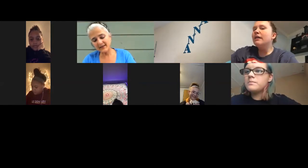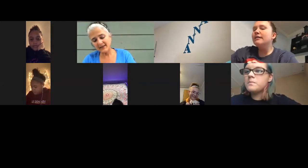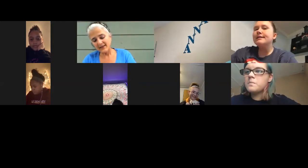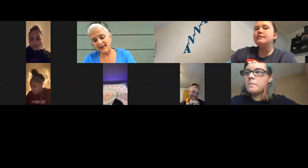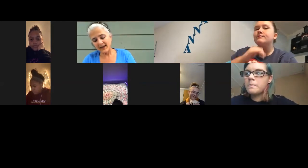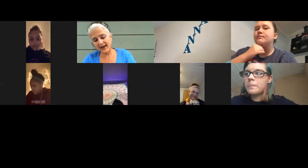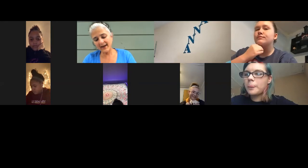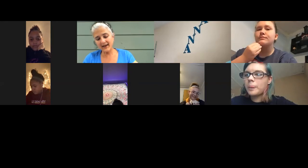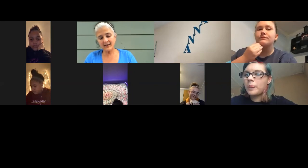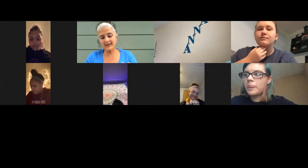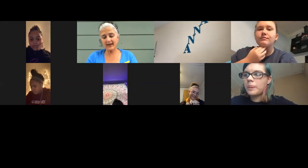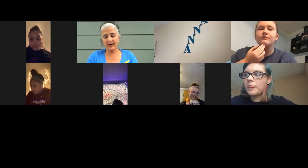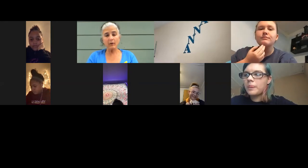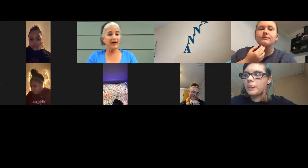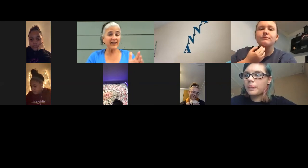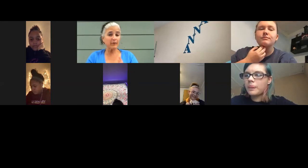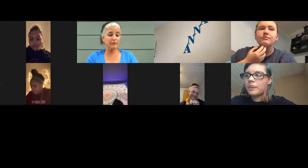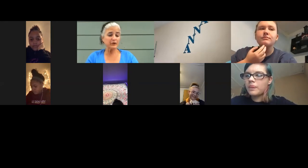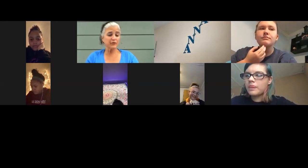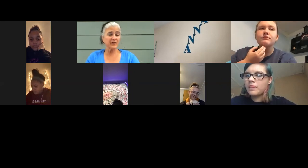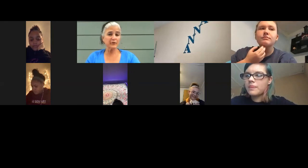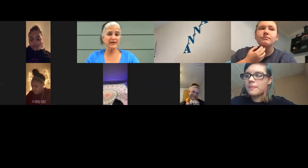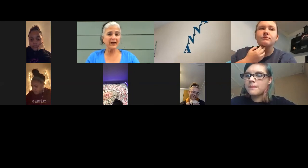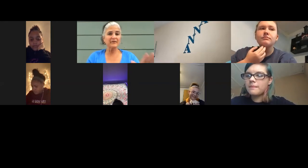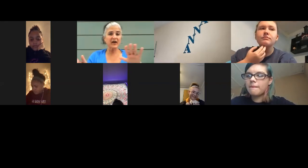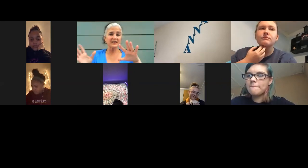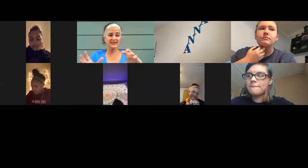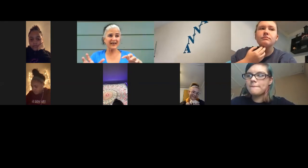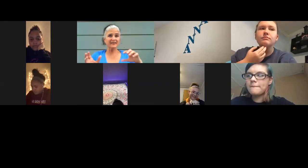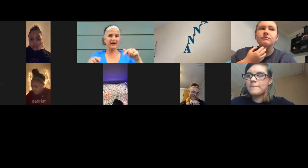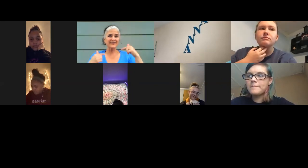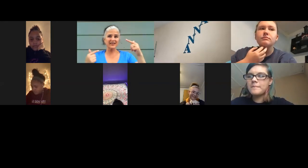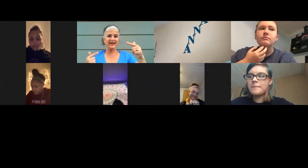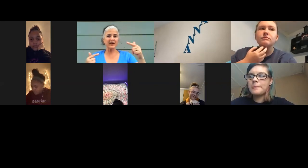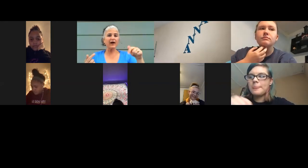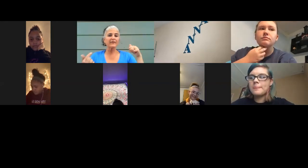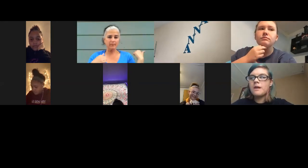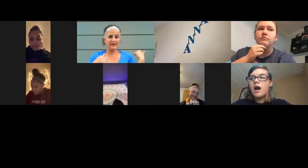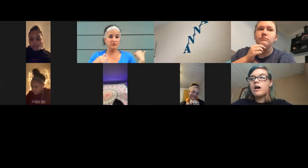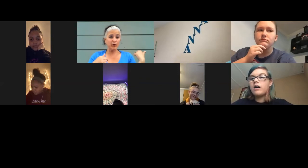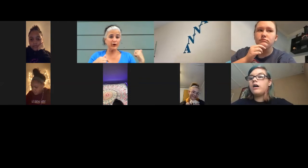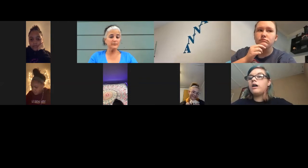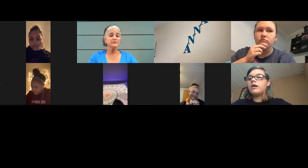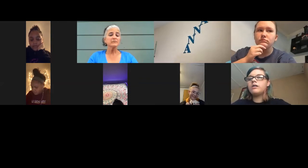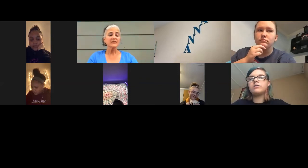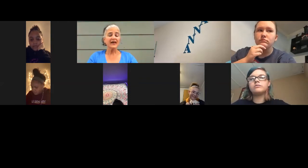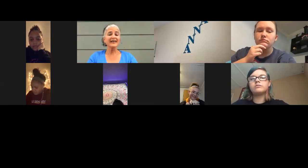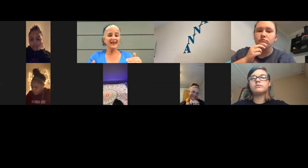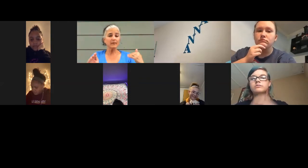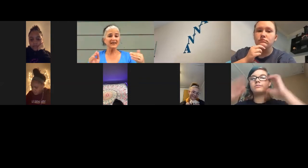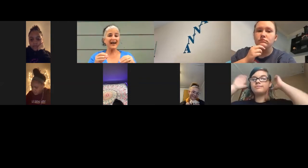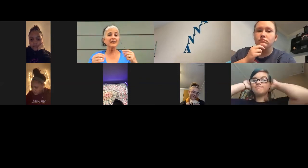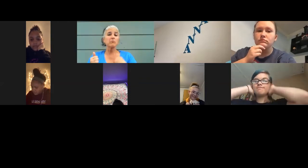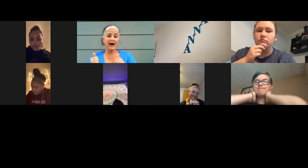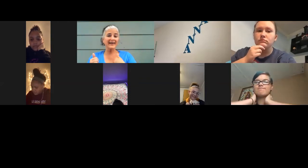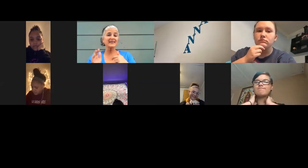please. And I will have cow and rooster Flipgrid up. If not today, by tonight, I'll have it up by tomorrow.